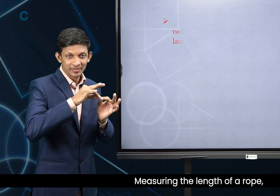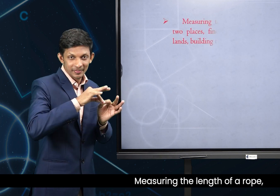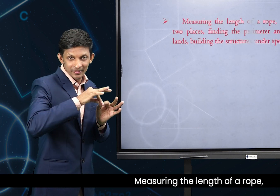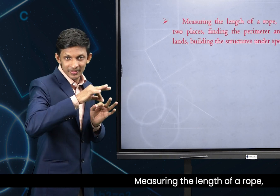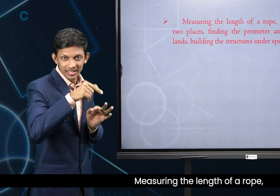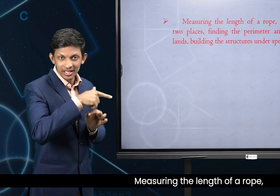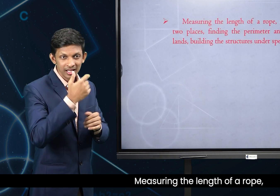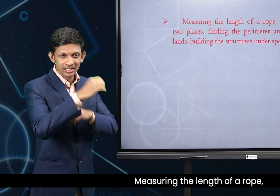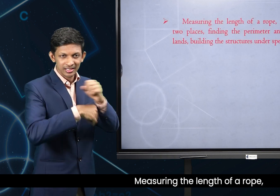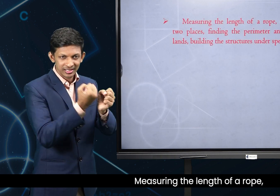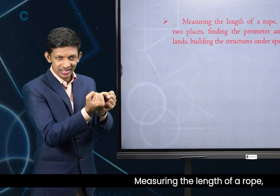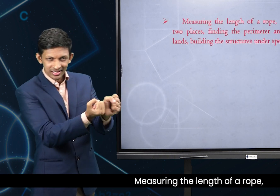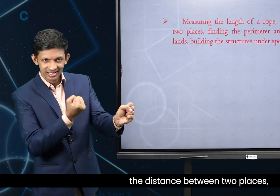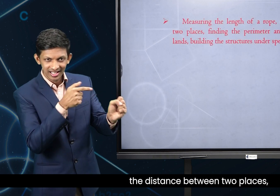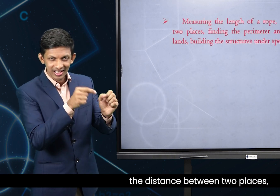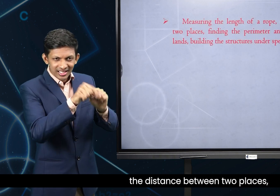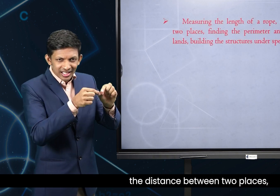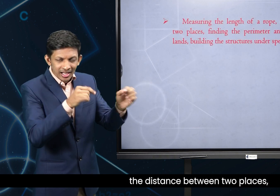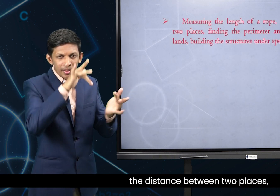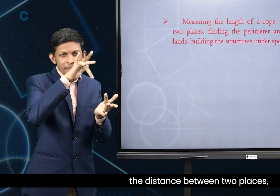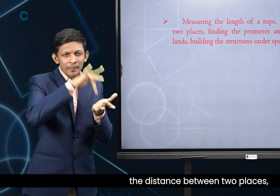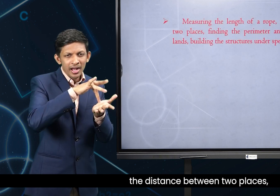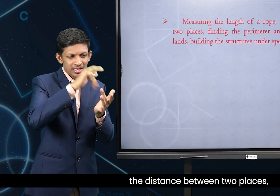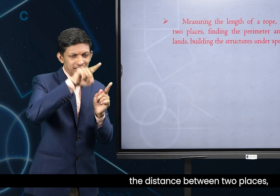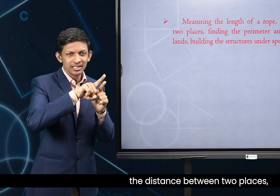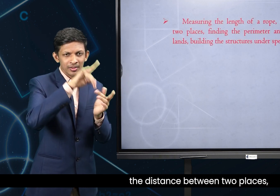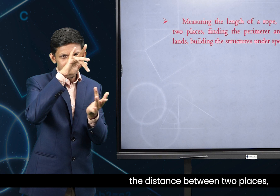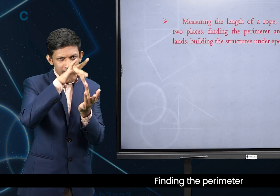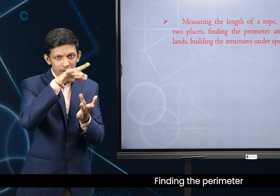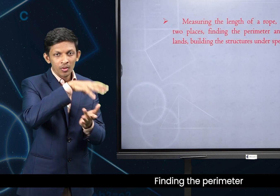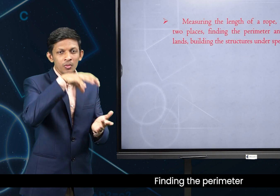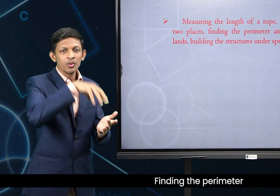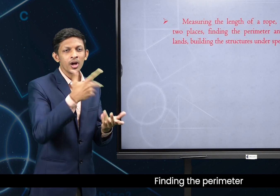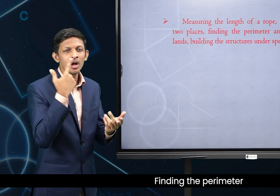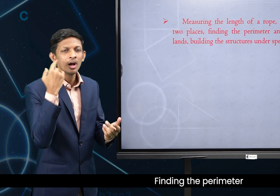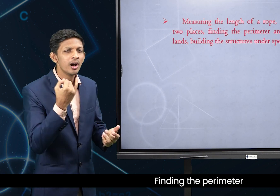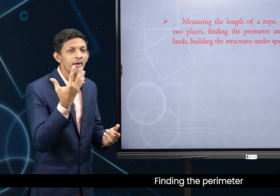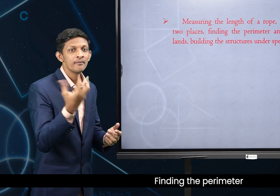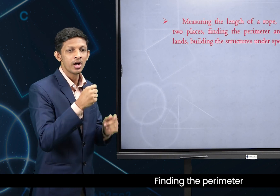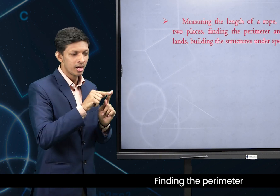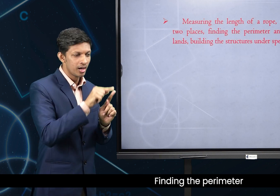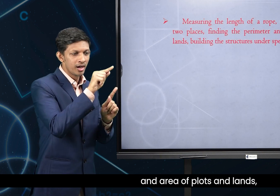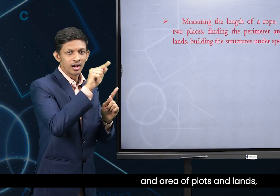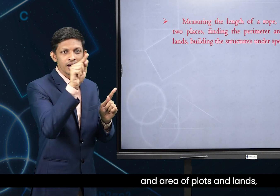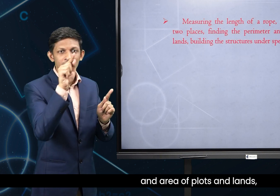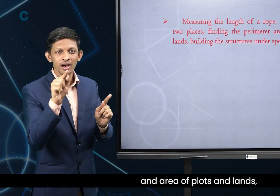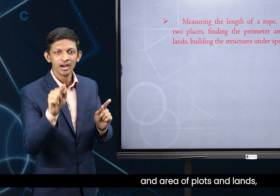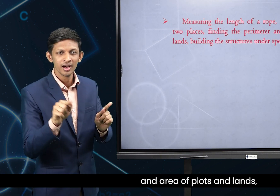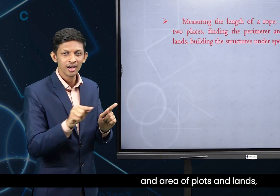Measuring the length of a rope, the distance between two places, finding the perimeter and area of